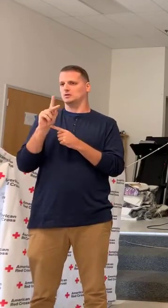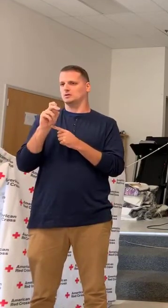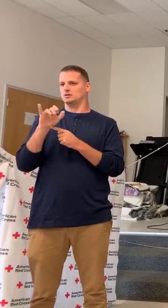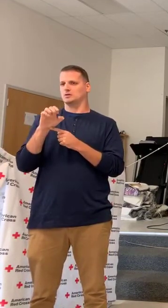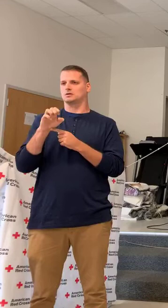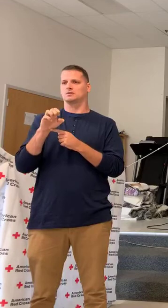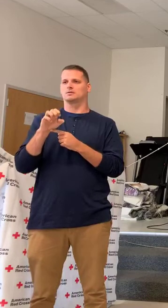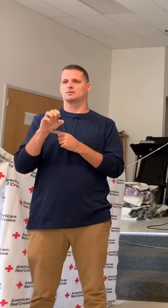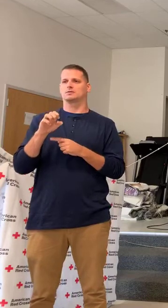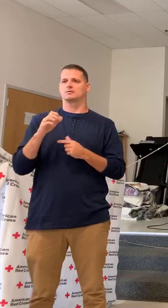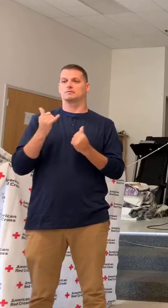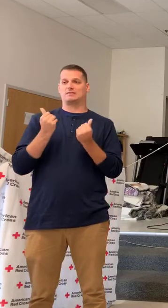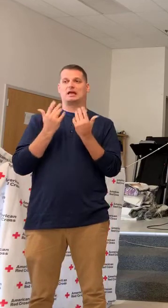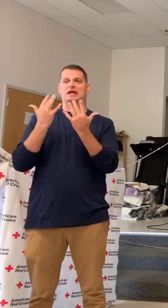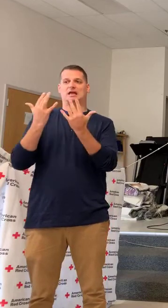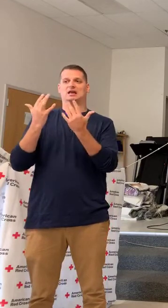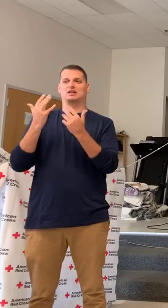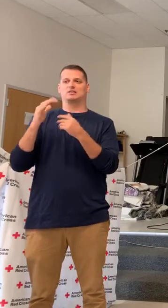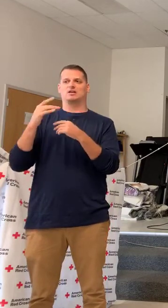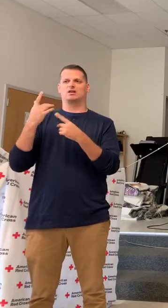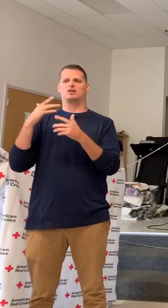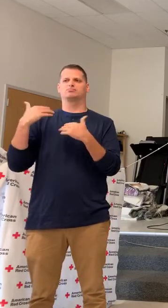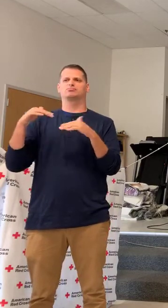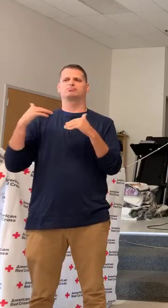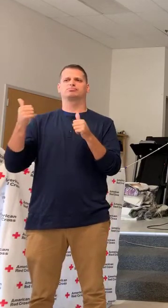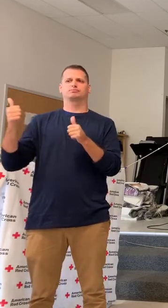Valley. So I've been through this before.